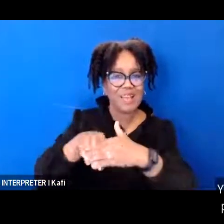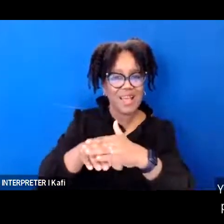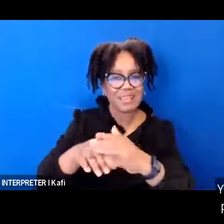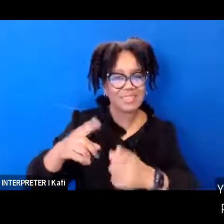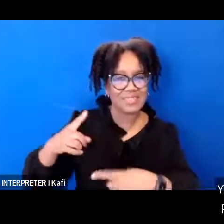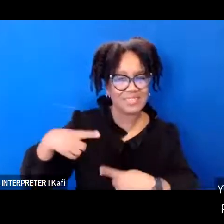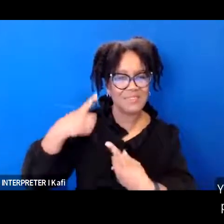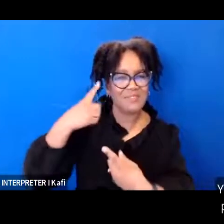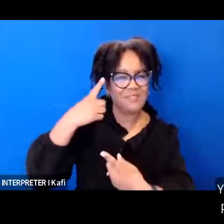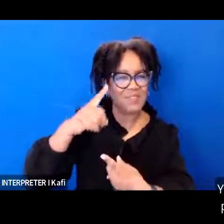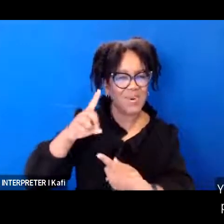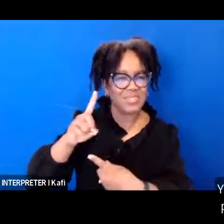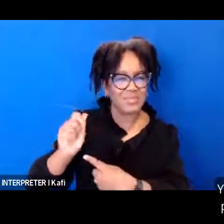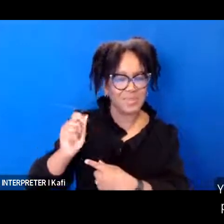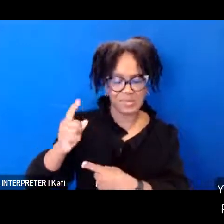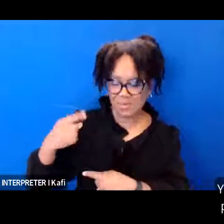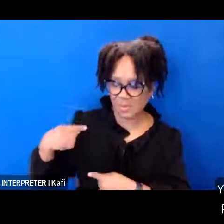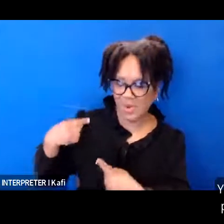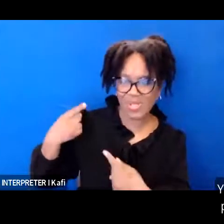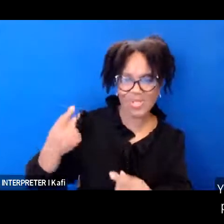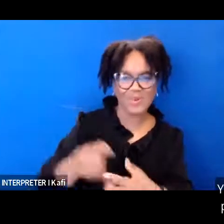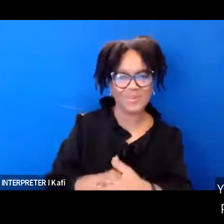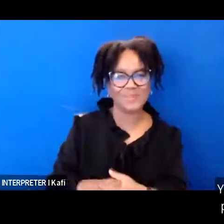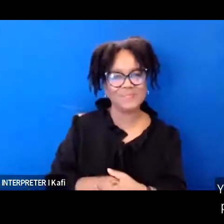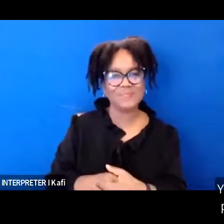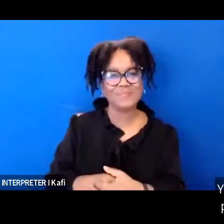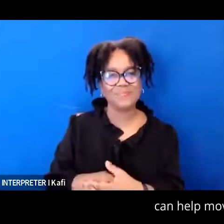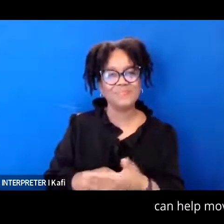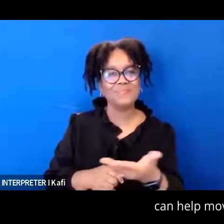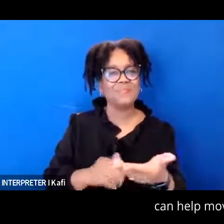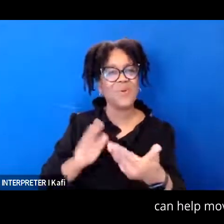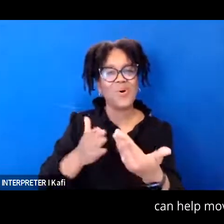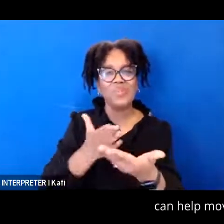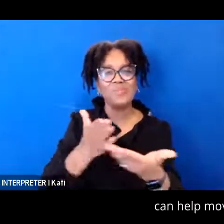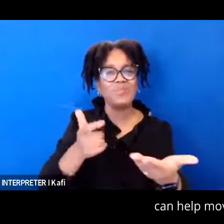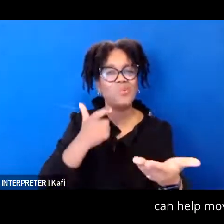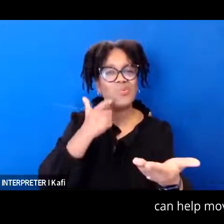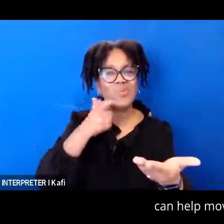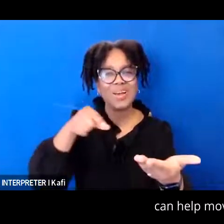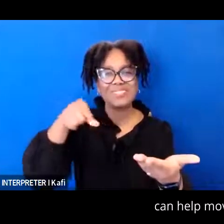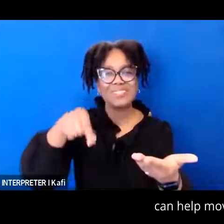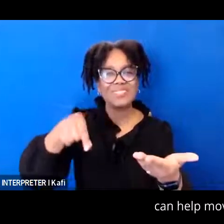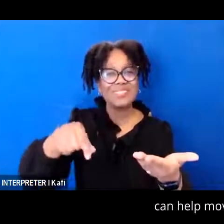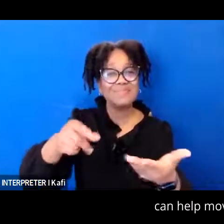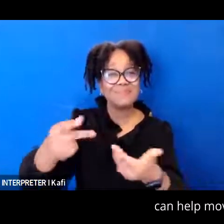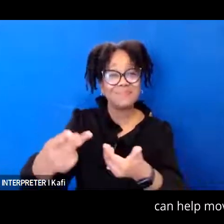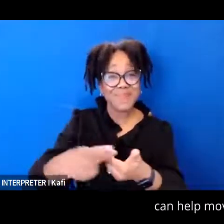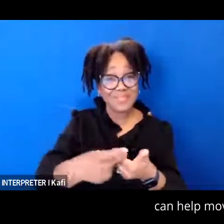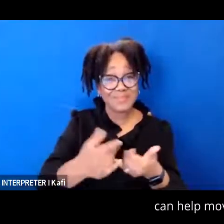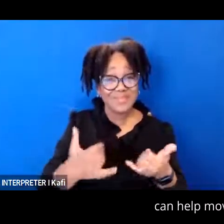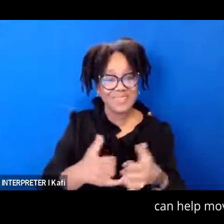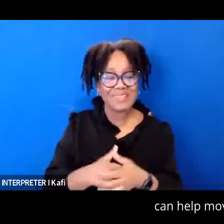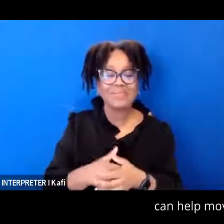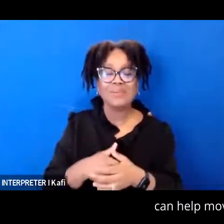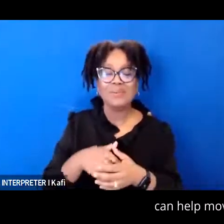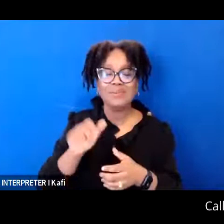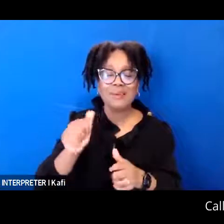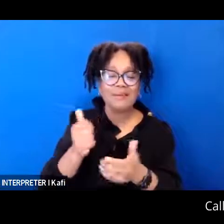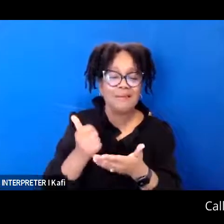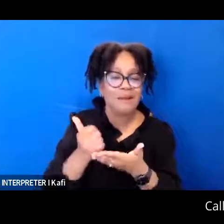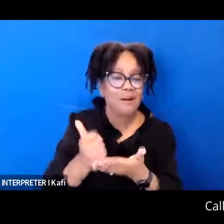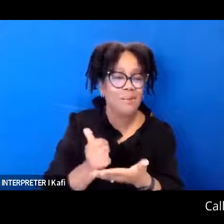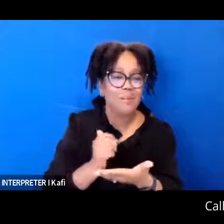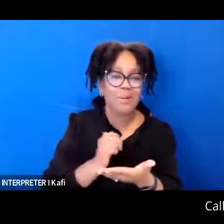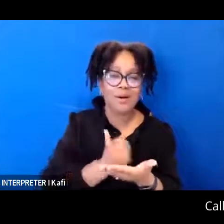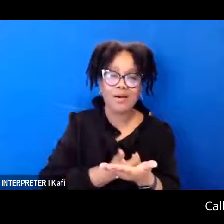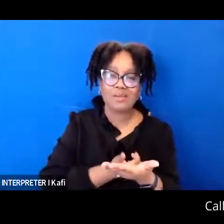you all watching this participating in this can help move us towards such an america call